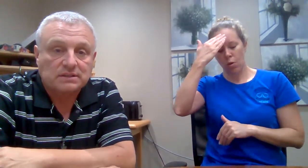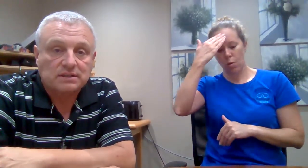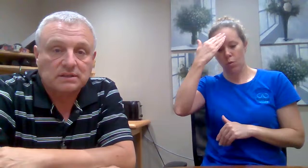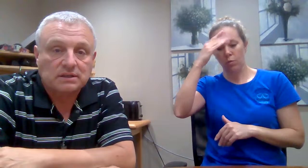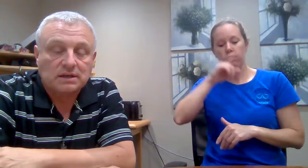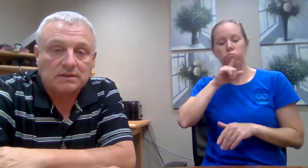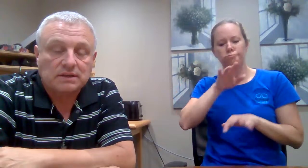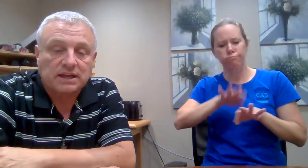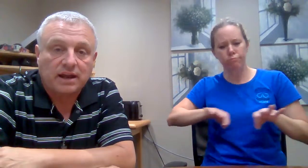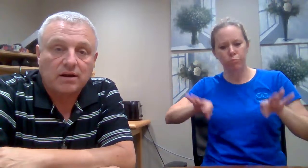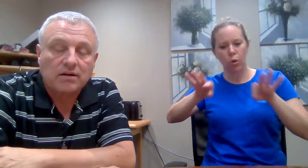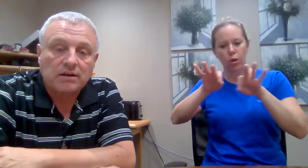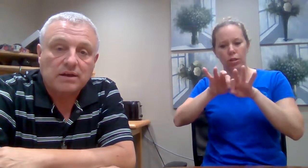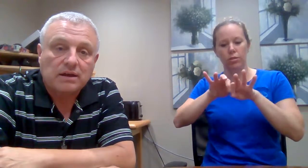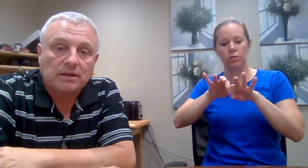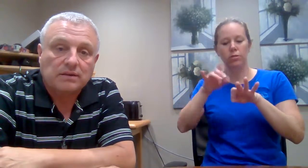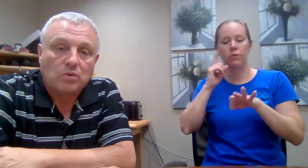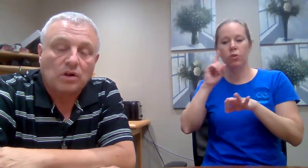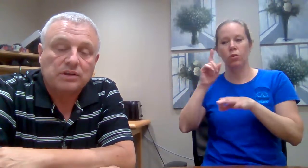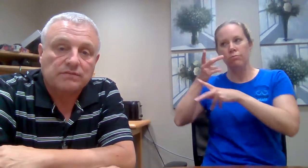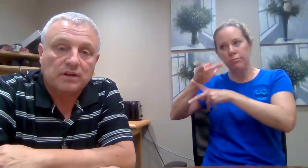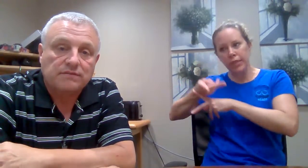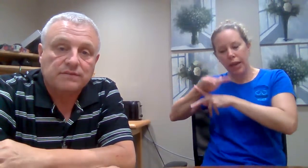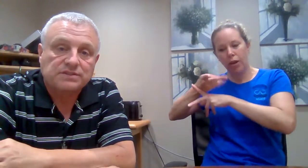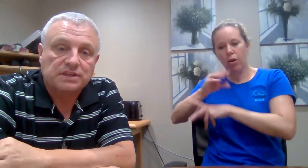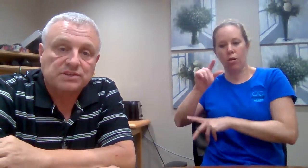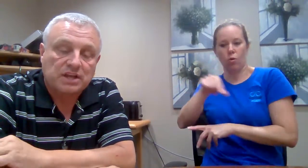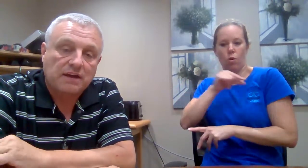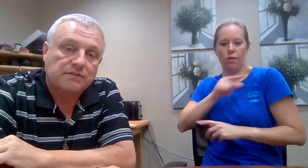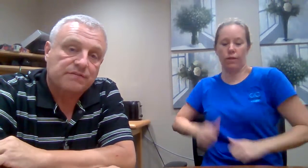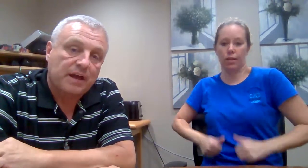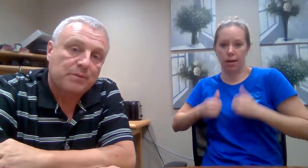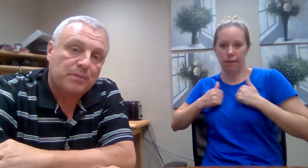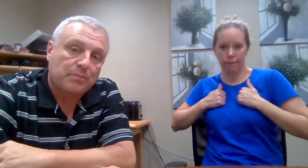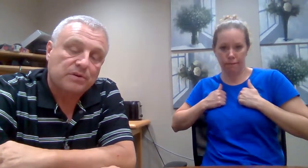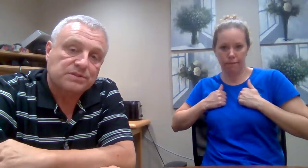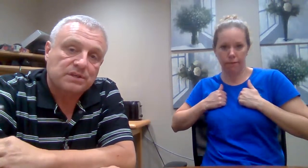is in the care and the quality of life for the seniors